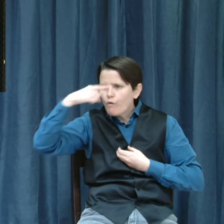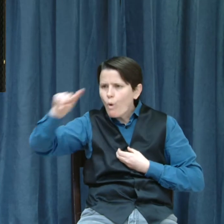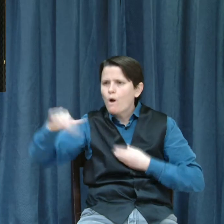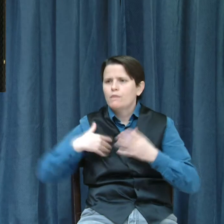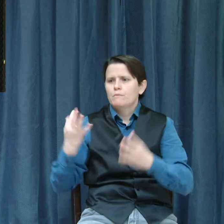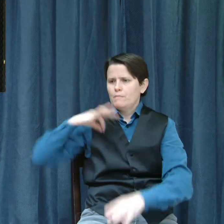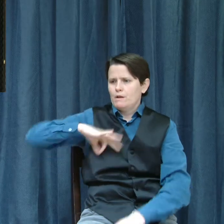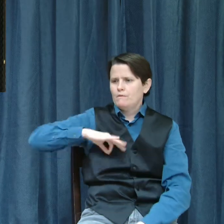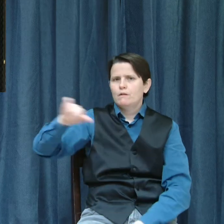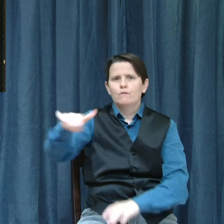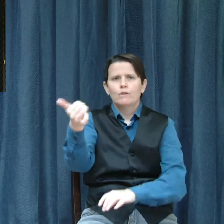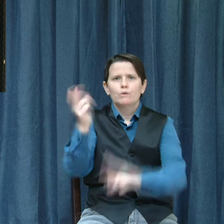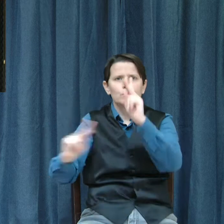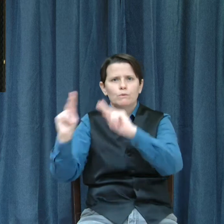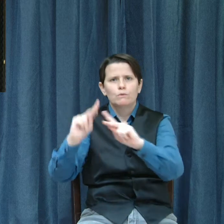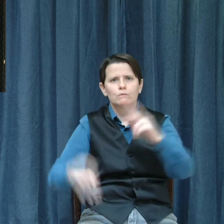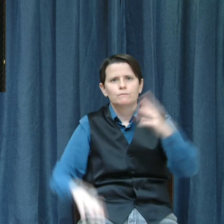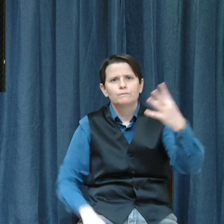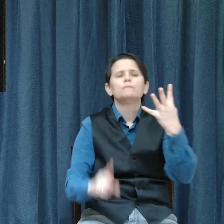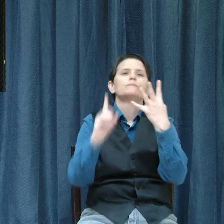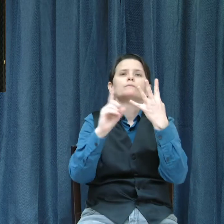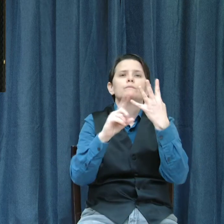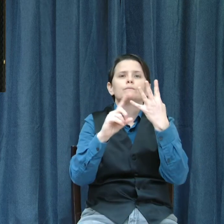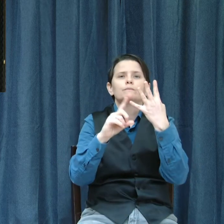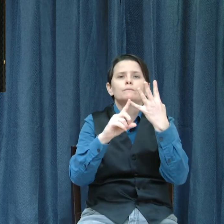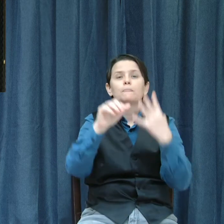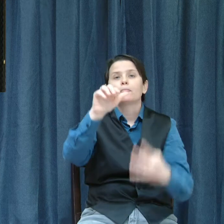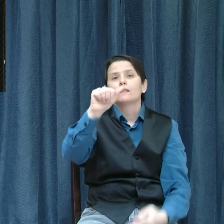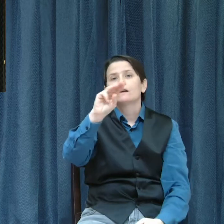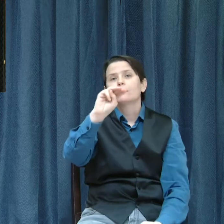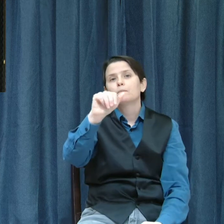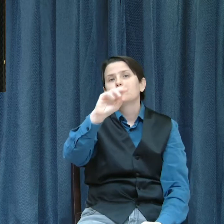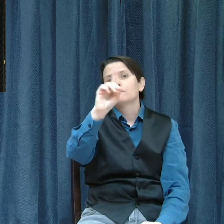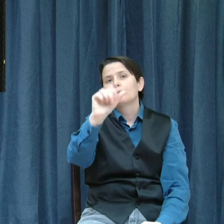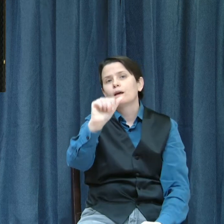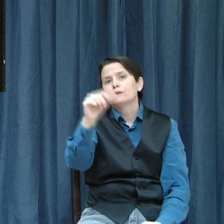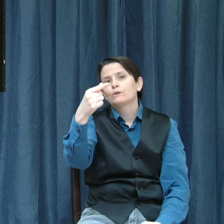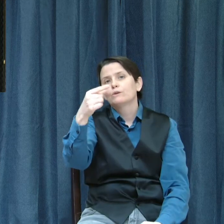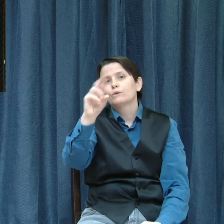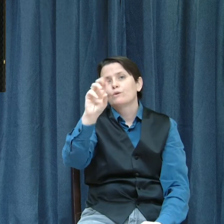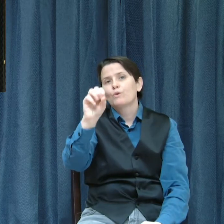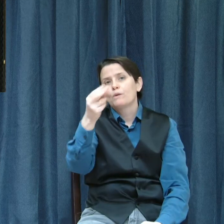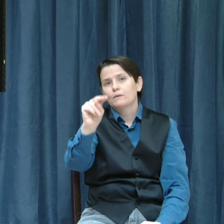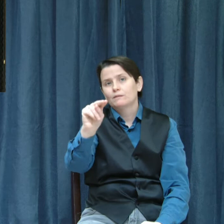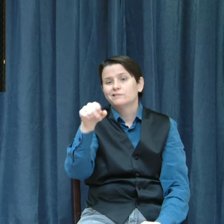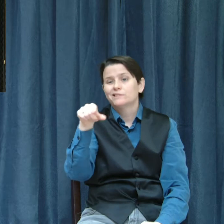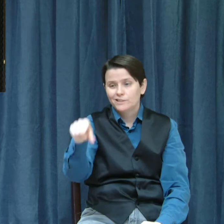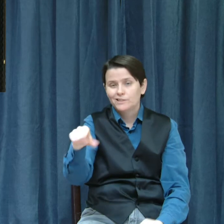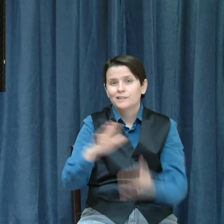want to just mention is Amanda Gorman. She will be history. She will be a historic